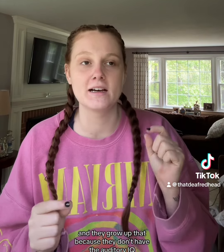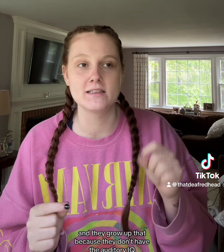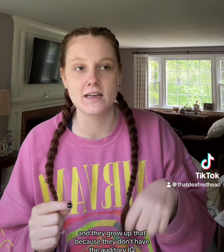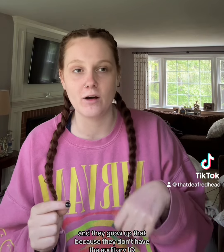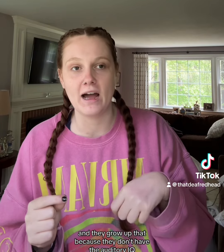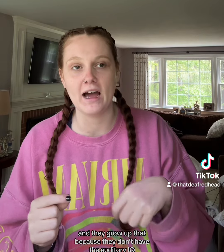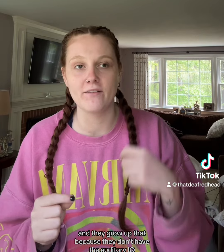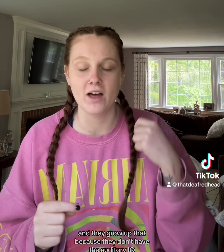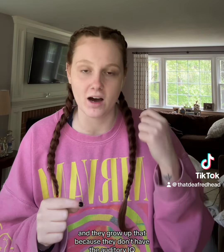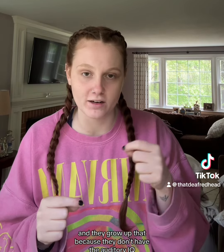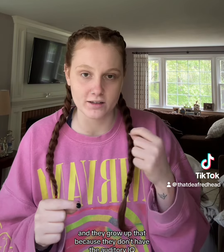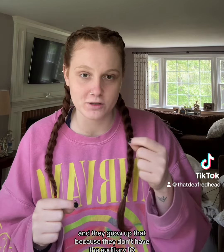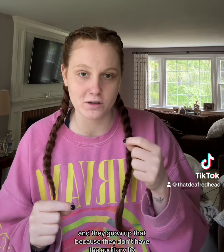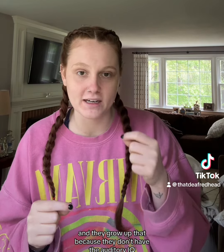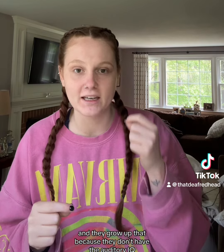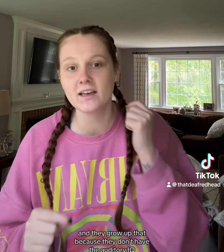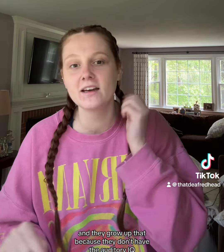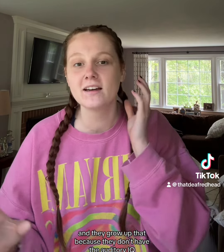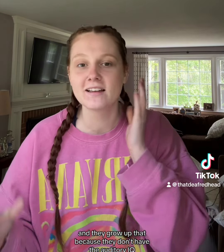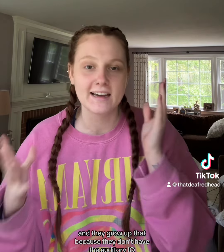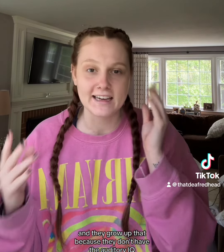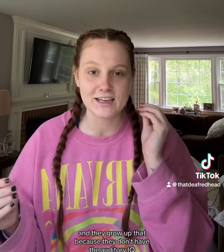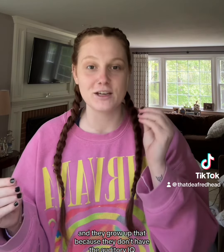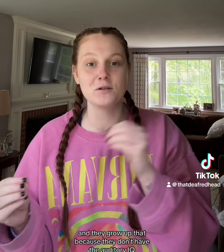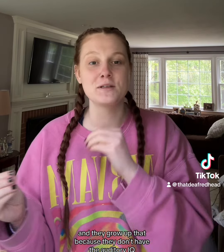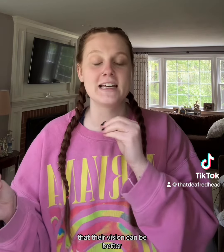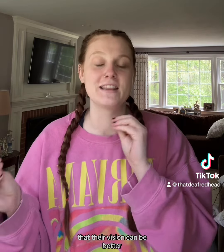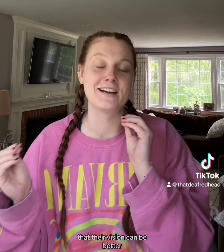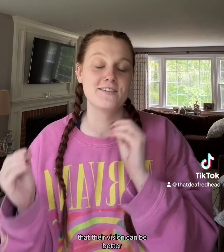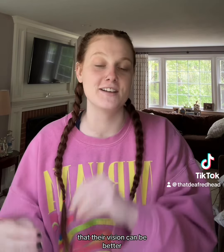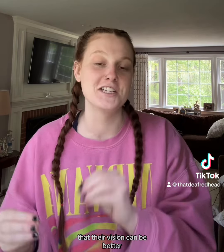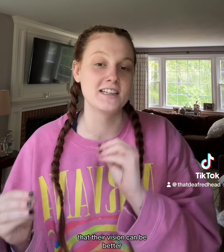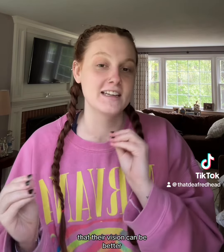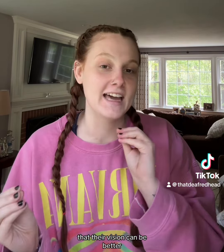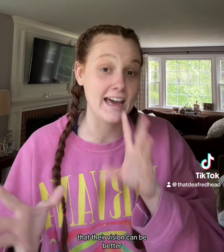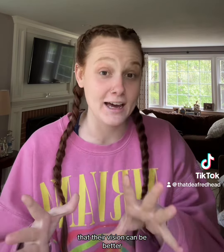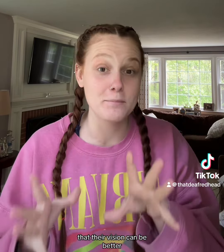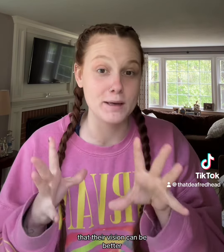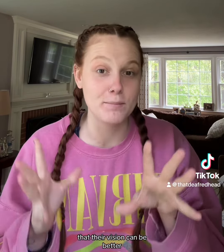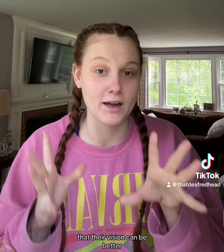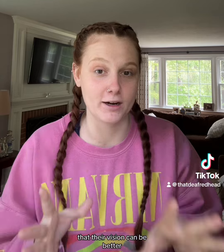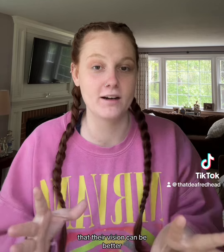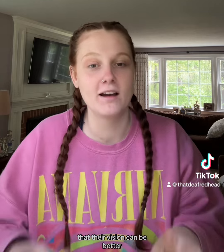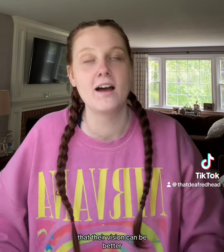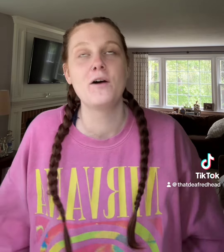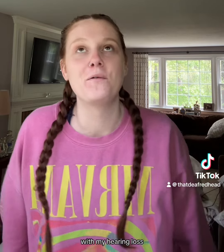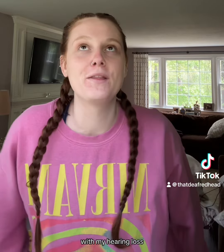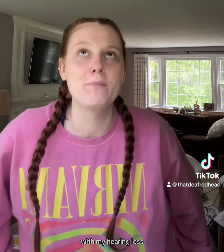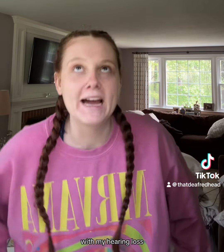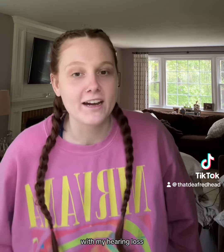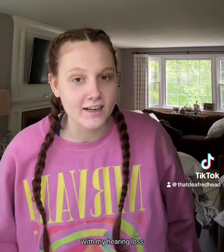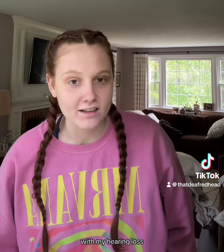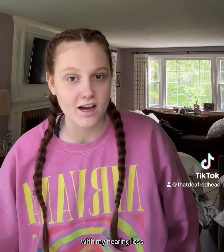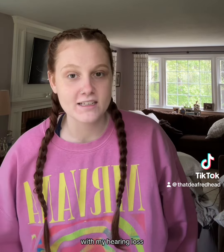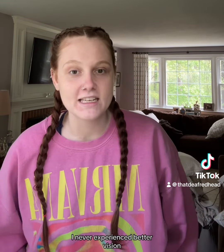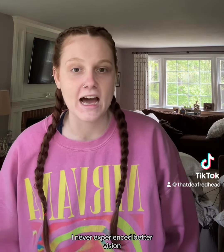they don't have the auditory cues that their vision can be better. With my hearing loss,